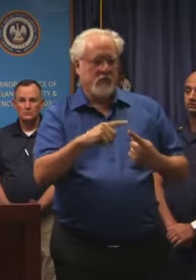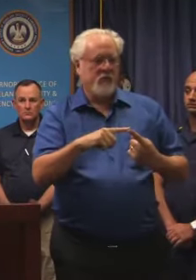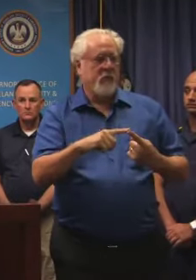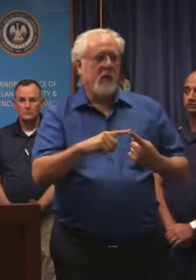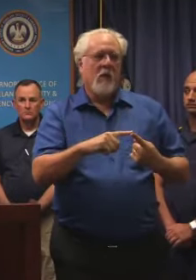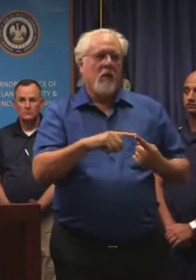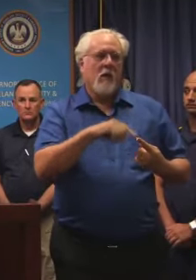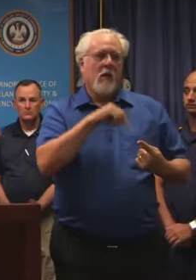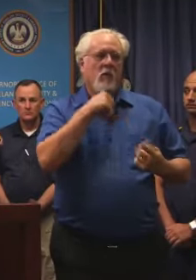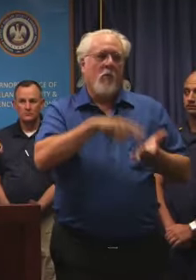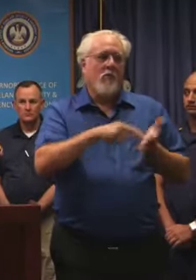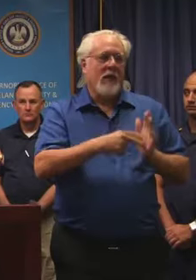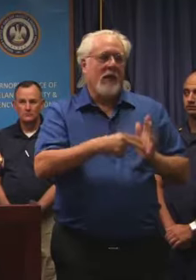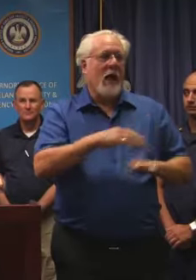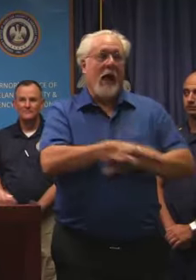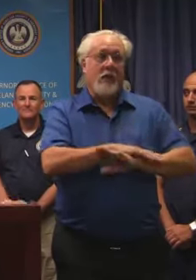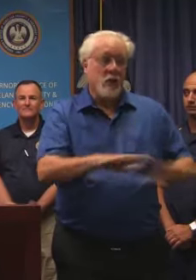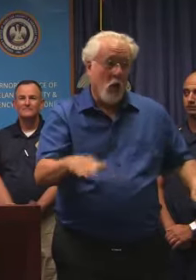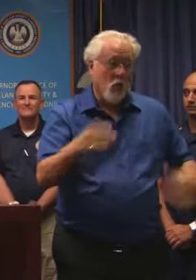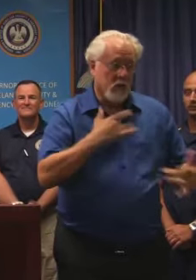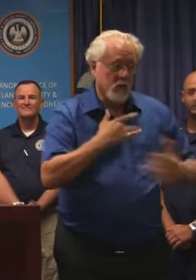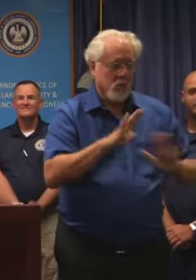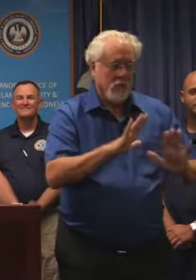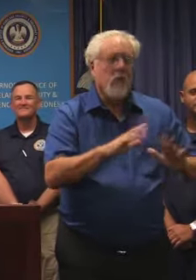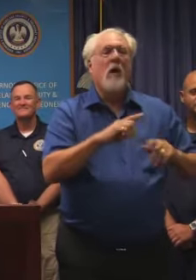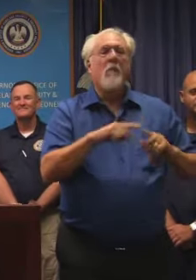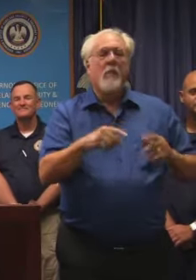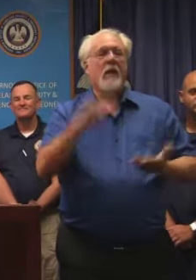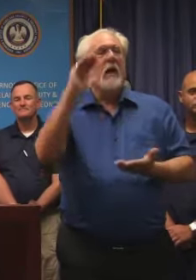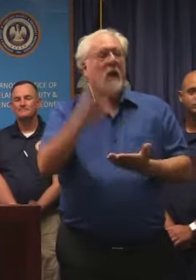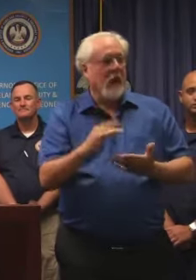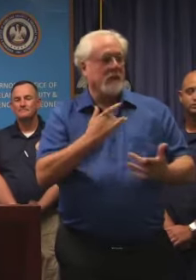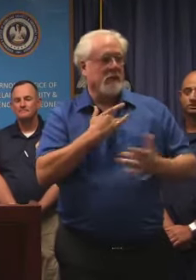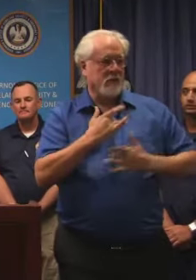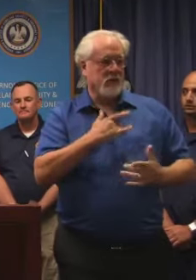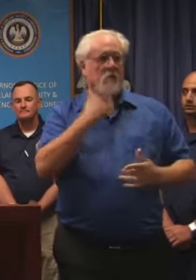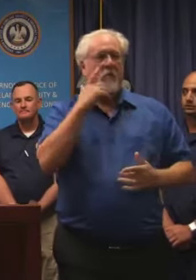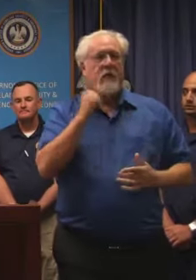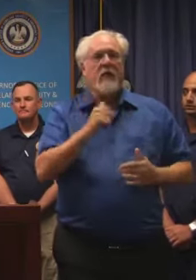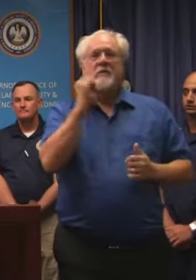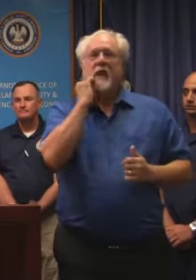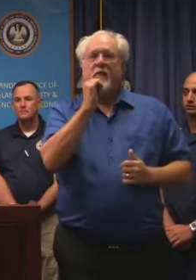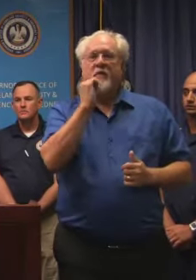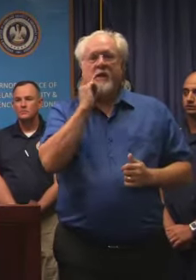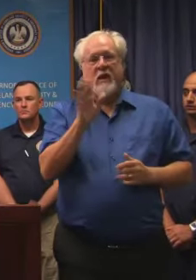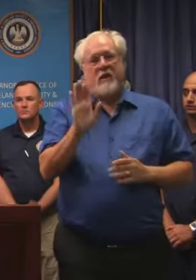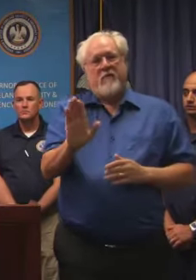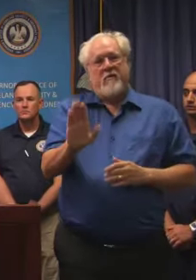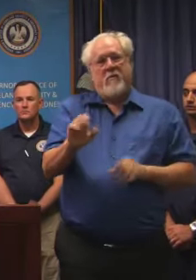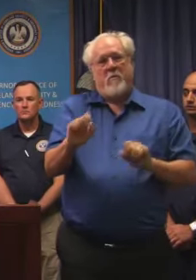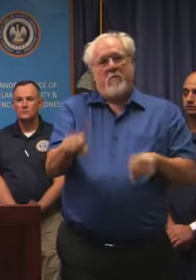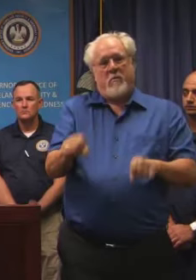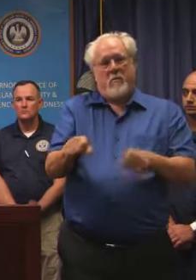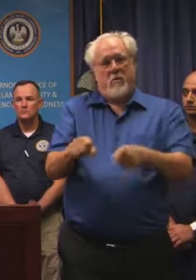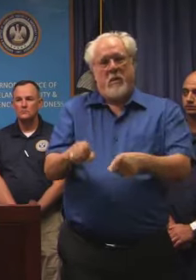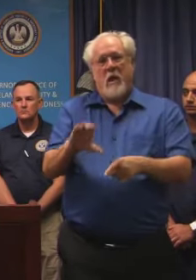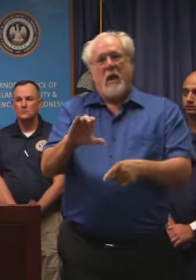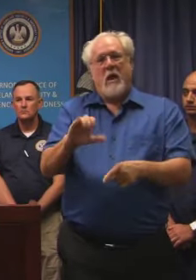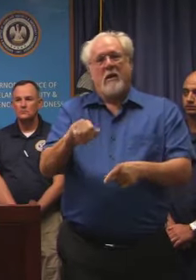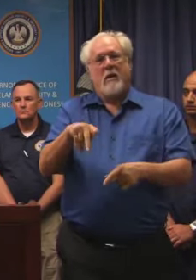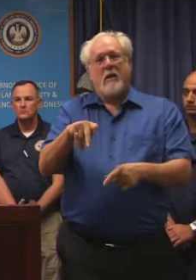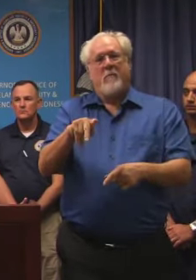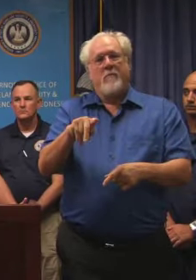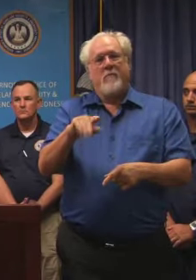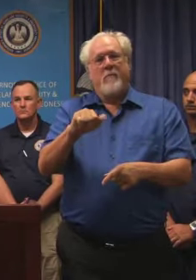don't take that to mean that I am unconcerned. But I'm less concerned for two reasons, because every day the capacity for both generation